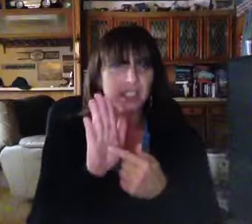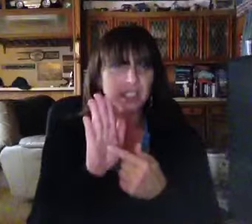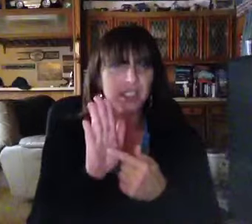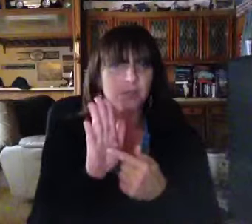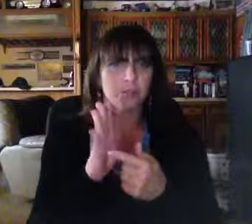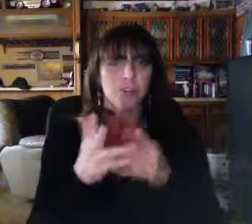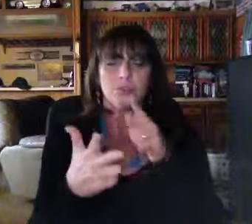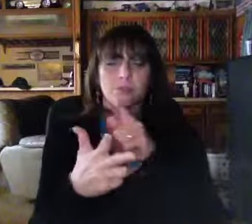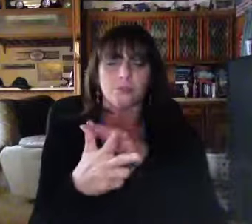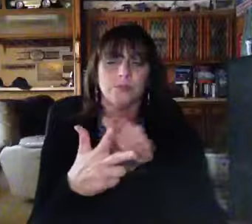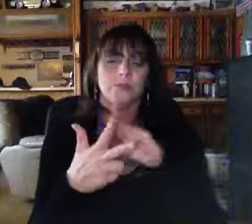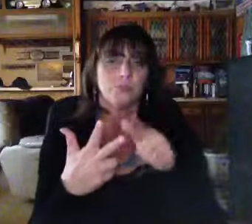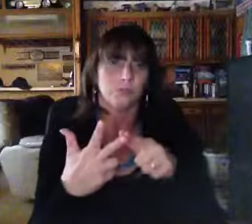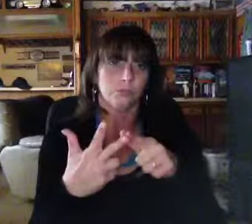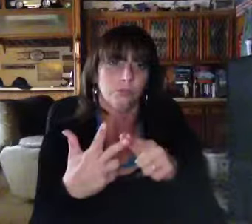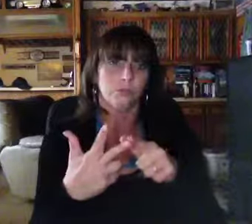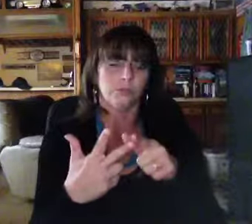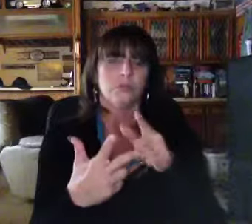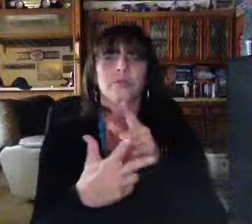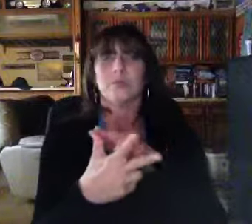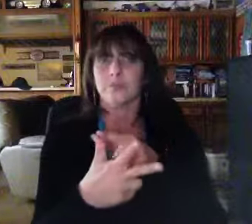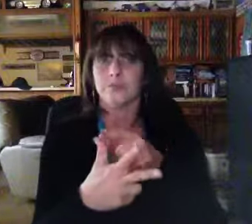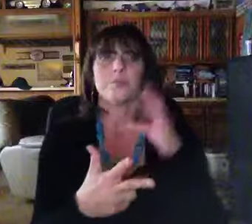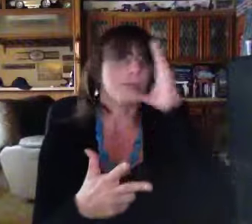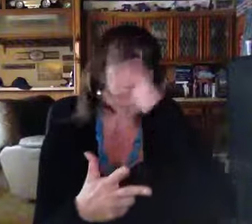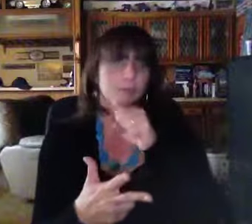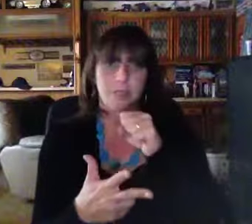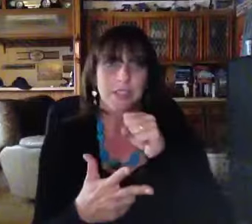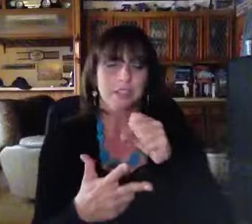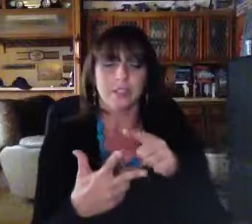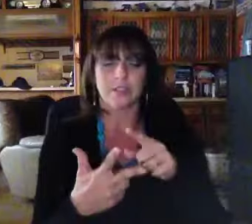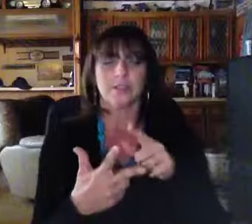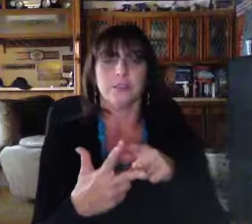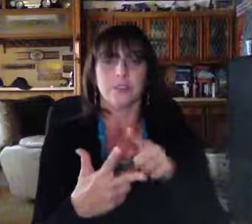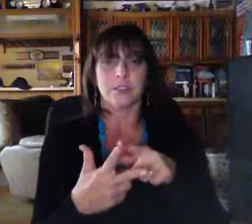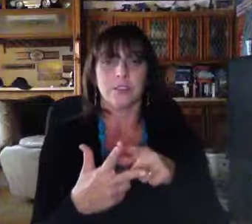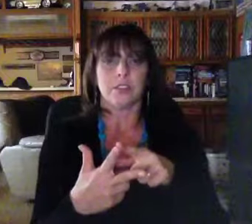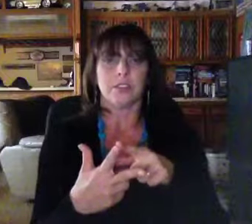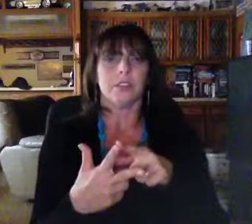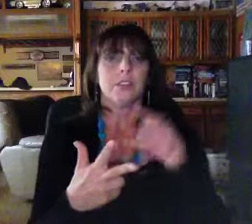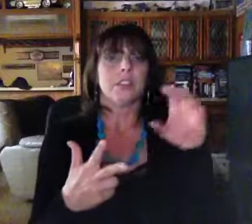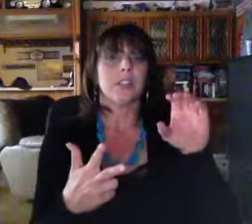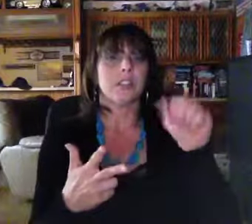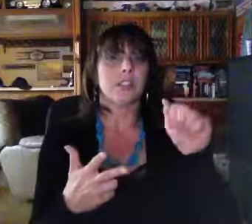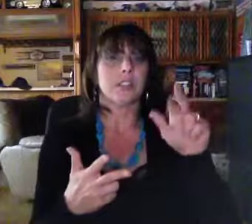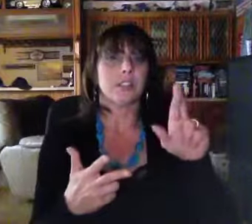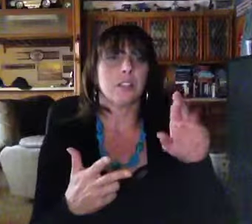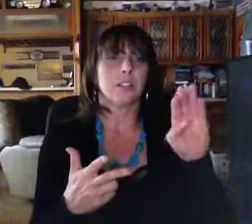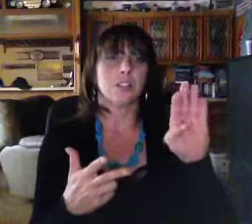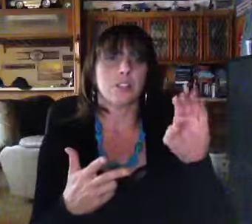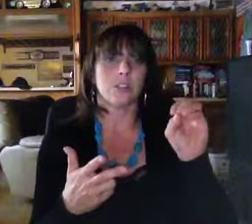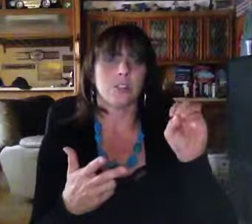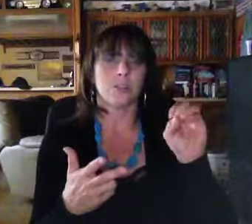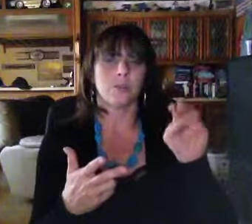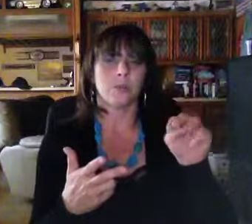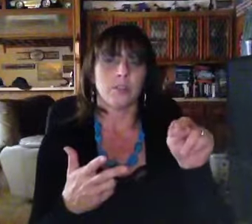Another example would be carbon, which is an element, such as in coal, reacts with oxygen to form carbon